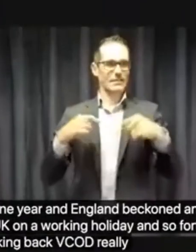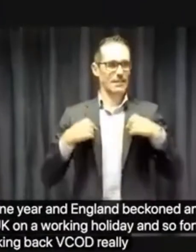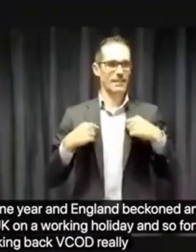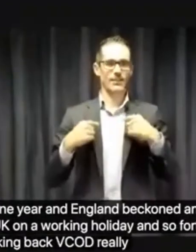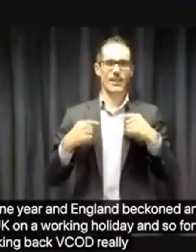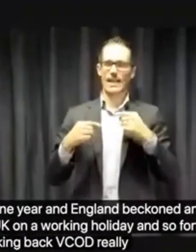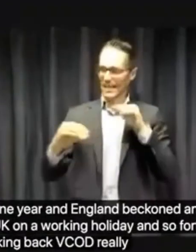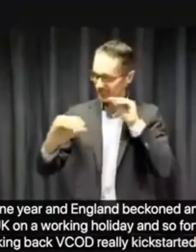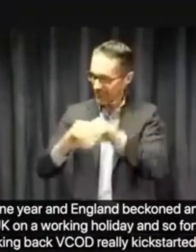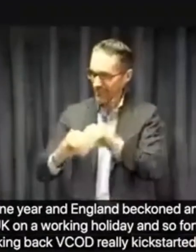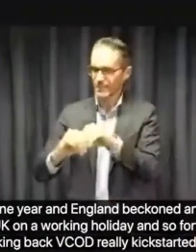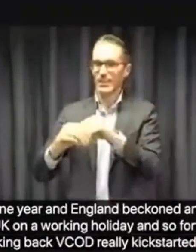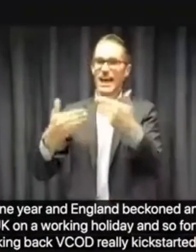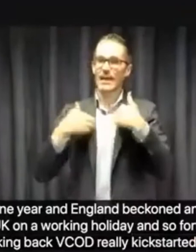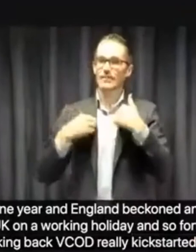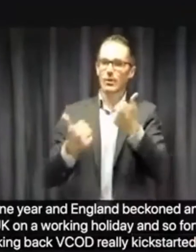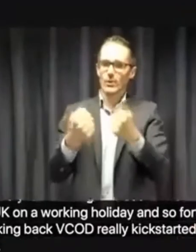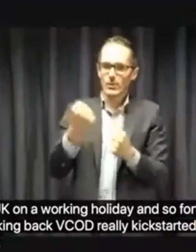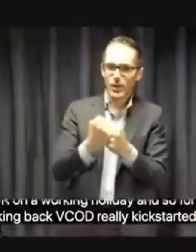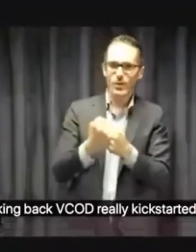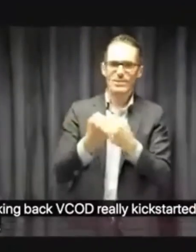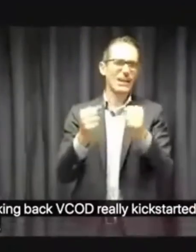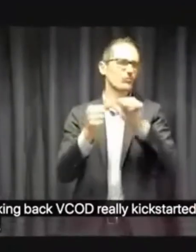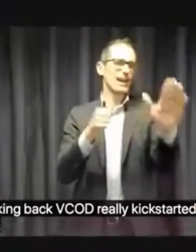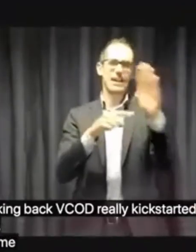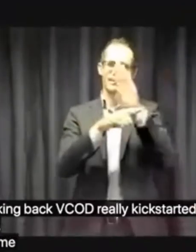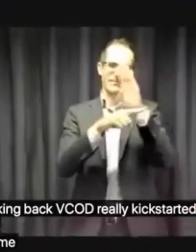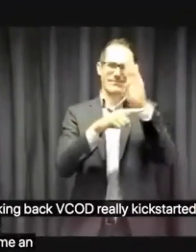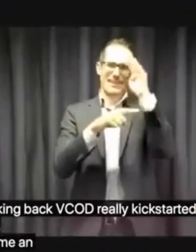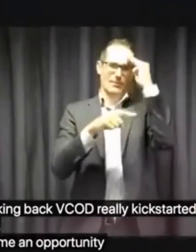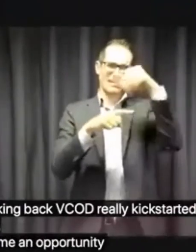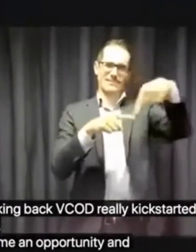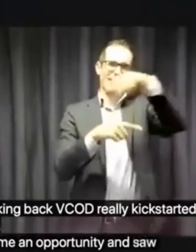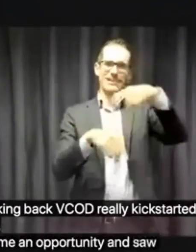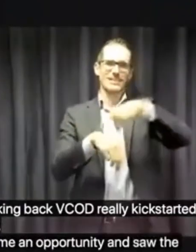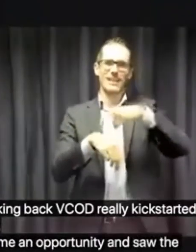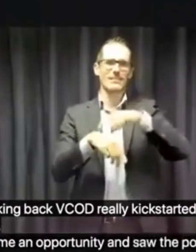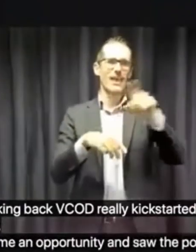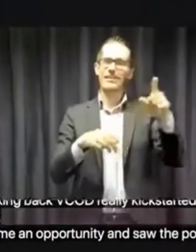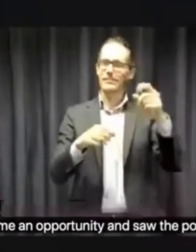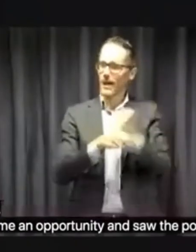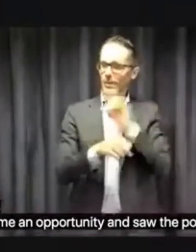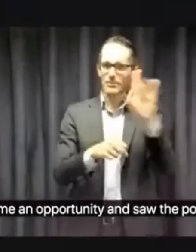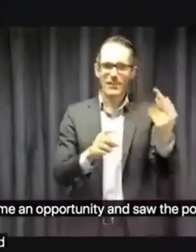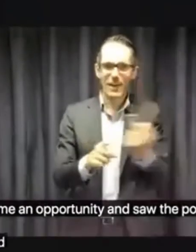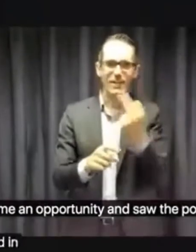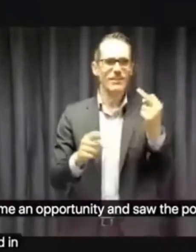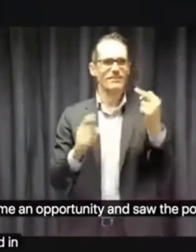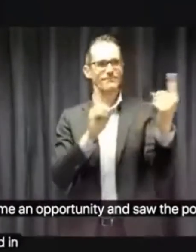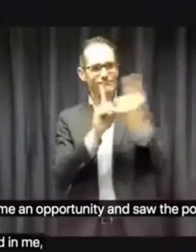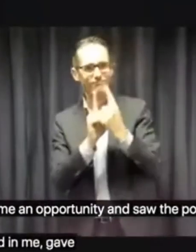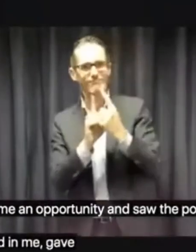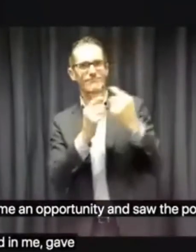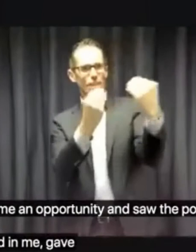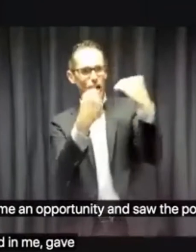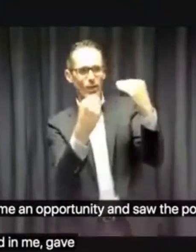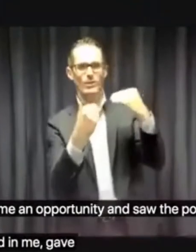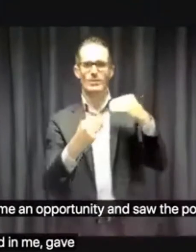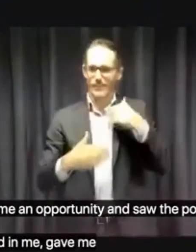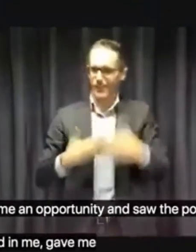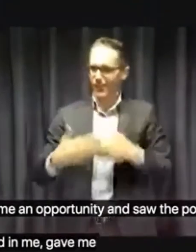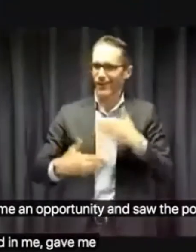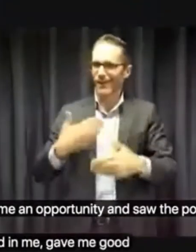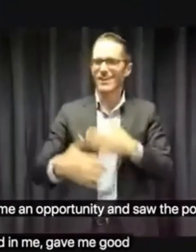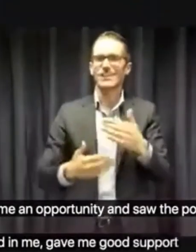opportunity and saw the potential in me. Invested in me, gave me good support. It was a great, wonderful company at the time. They always made themselves available